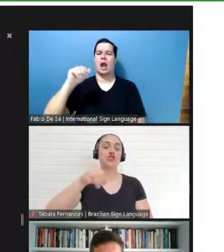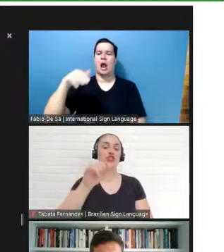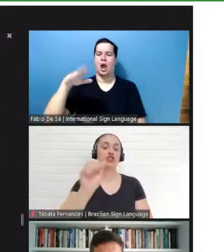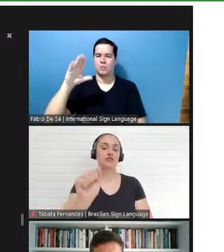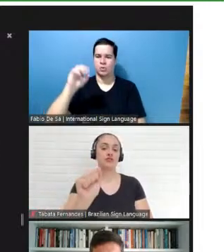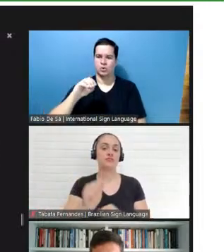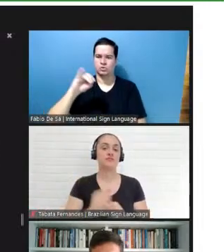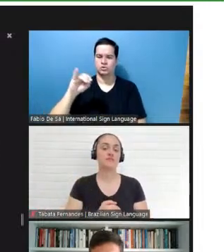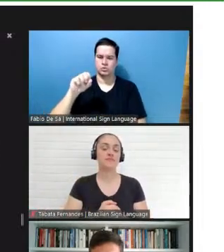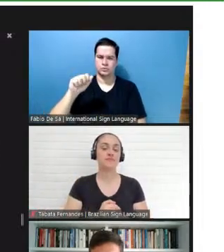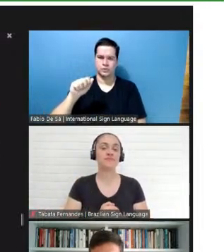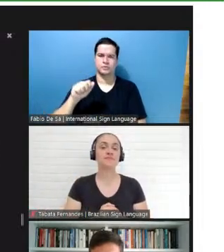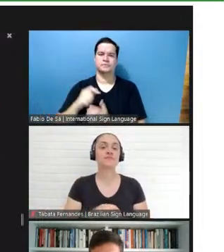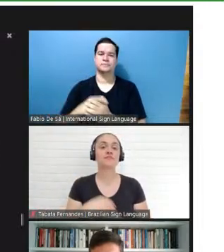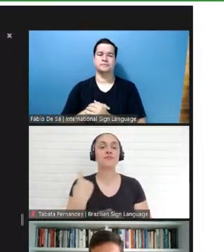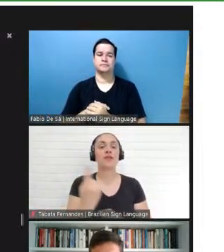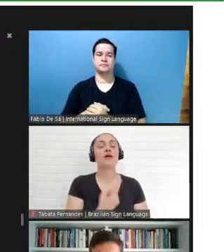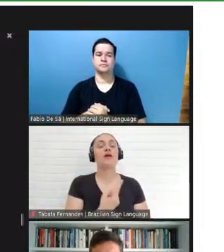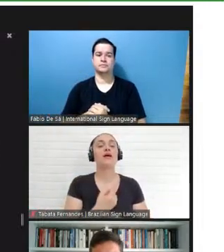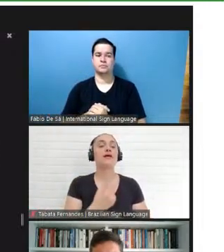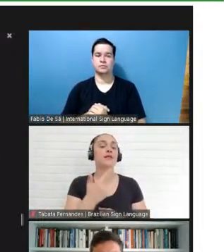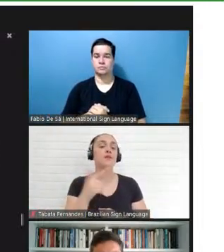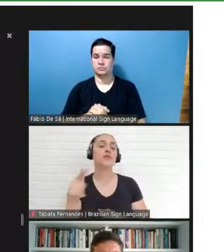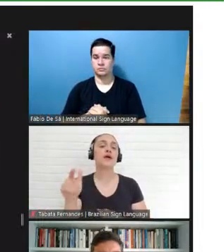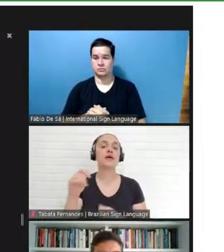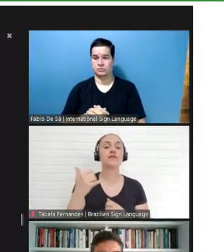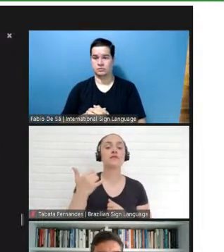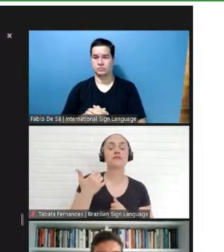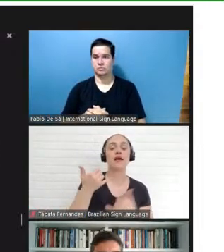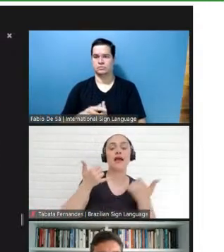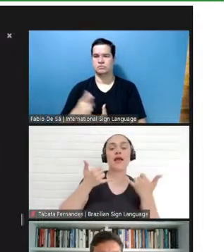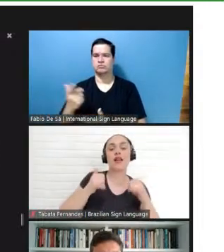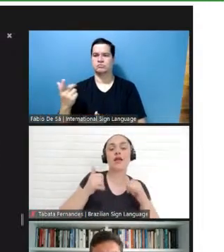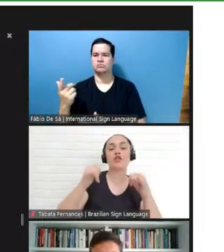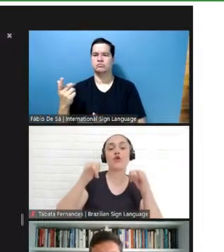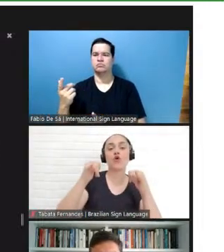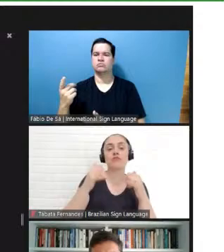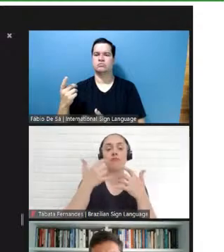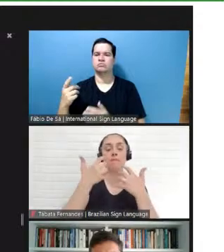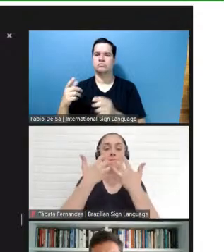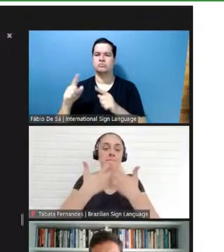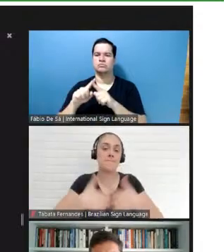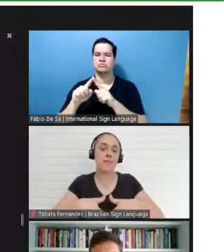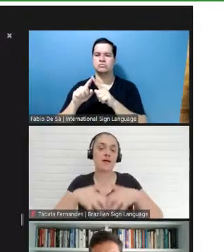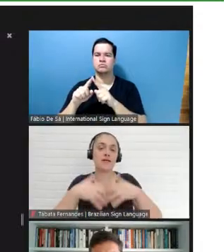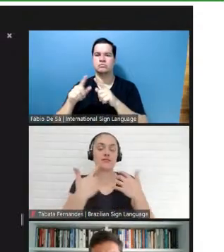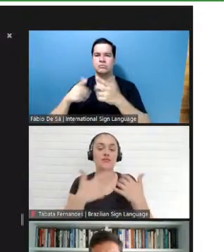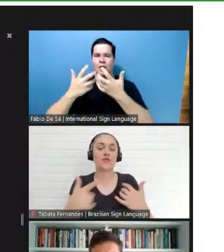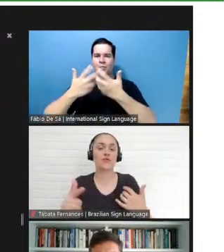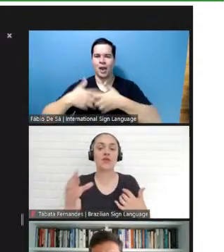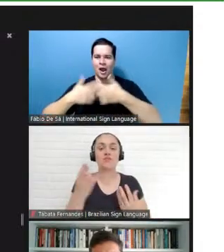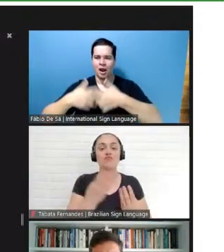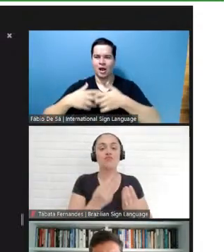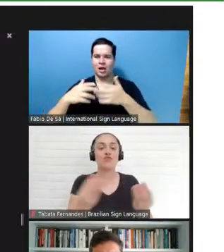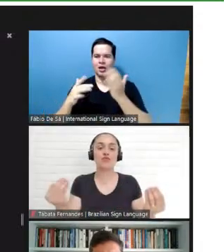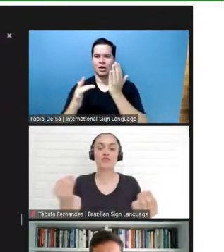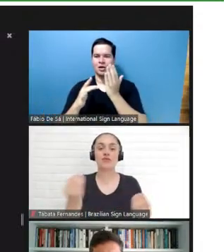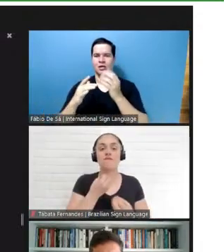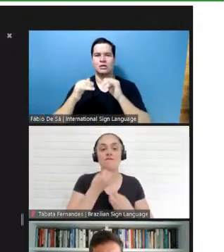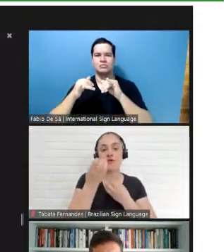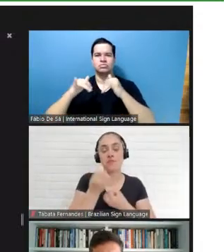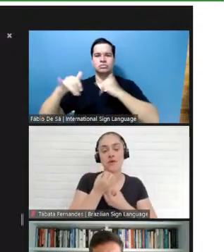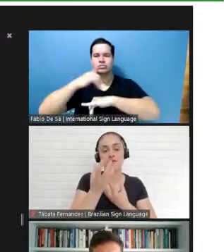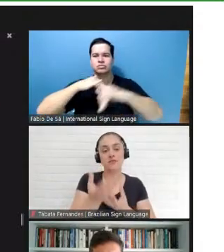devices that are usually not electronic. They usually don't require much training. They can often be constructed by the